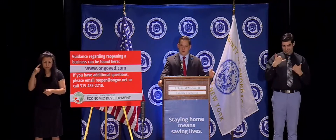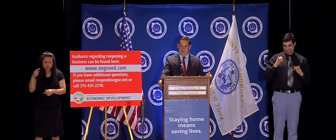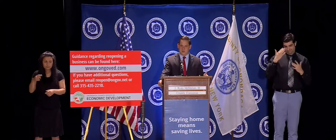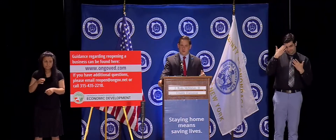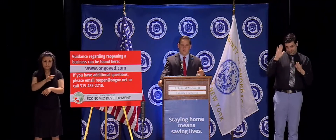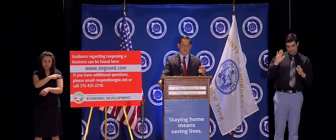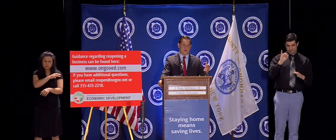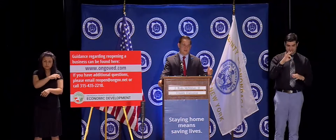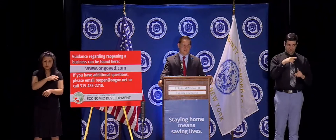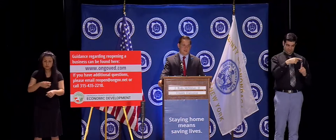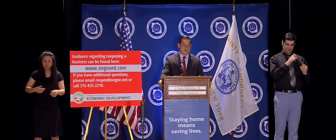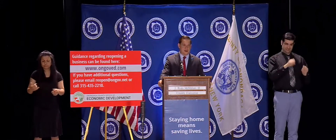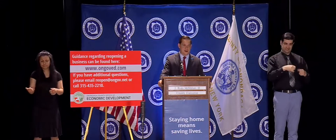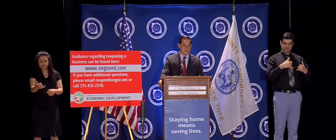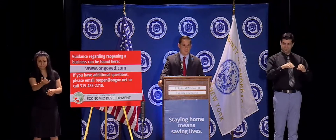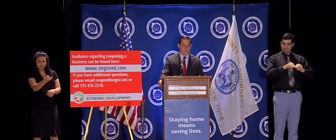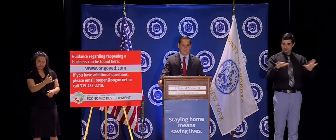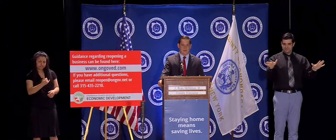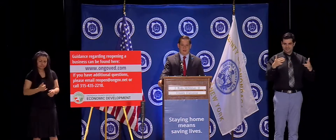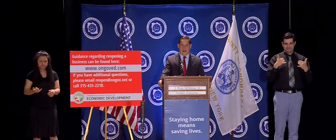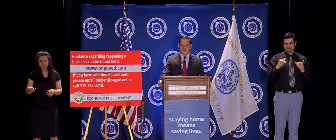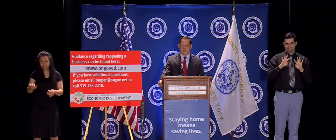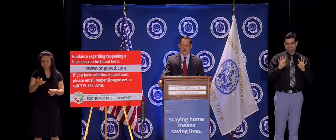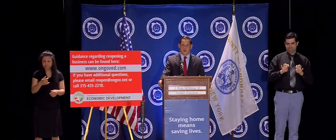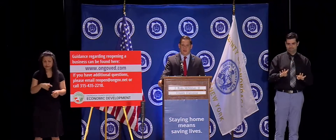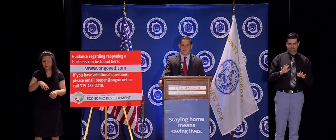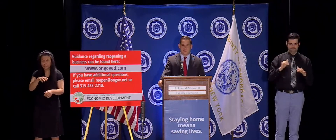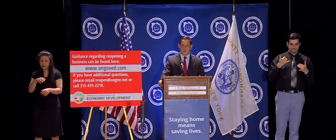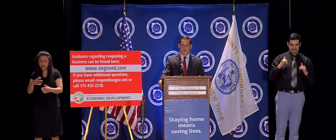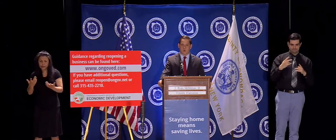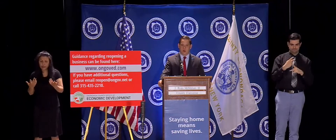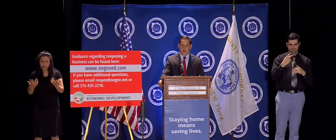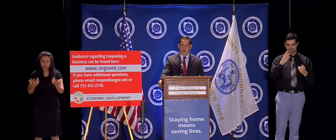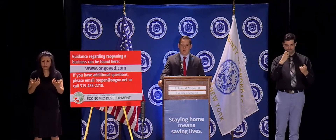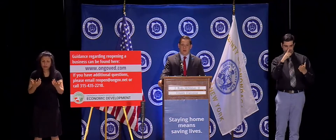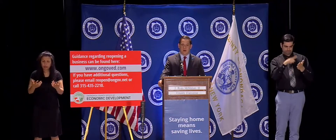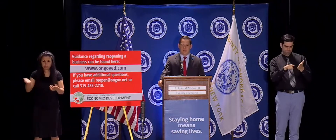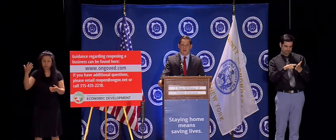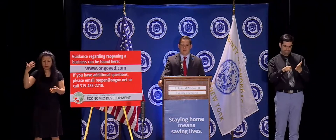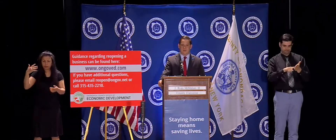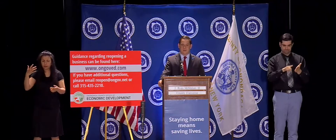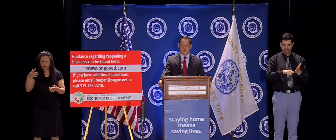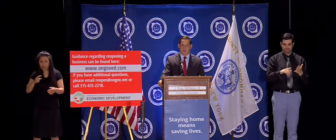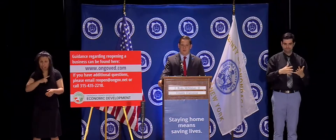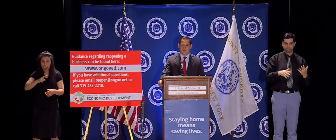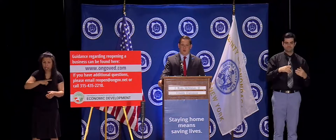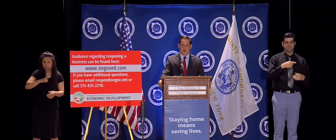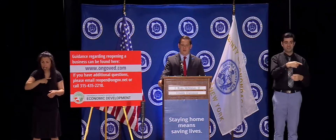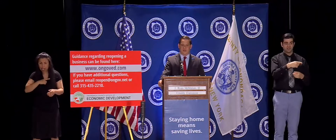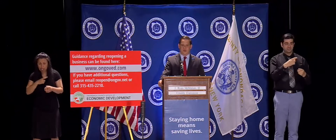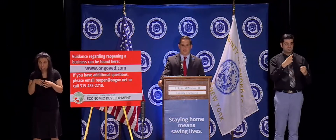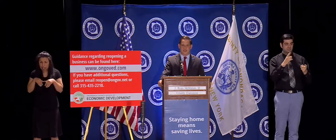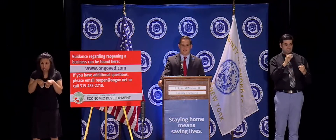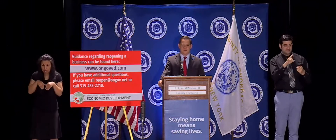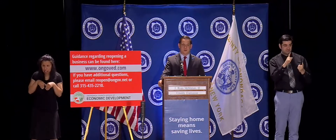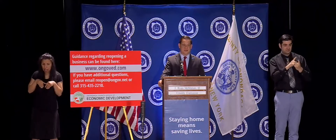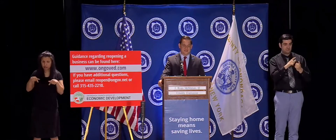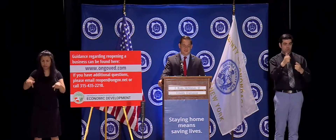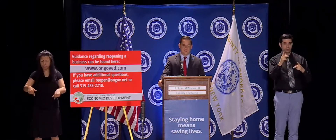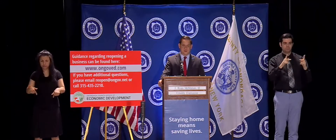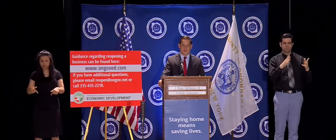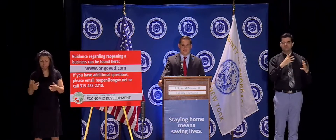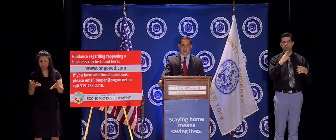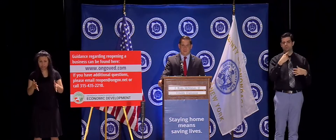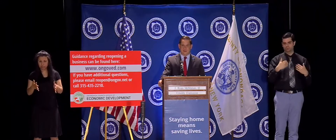other and they see people, and maybe they're not as paranoid as they once were about people if they're coughing or sneezing, but they